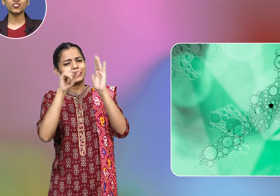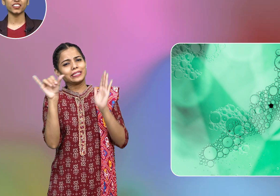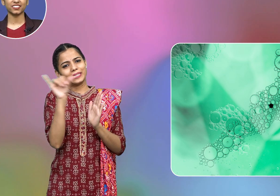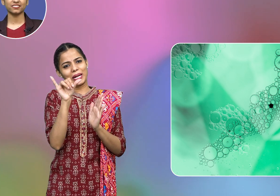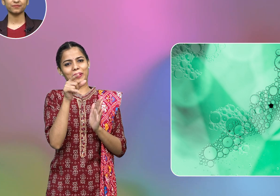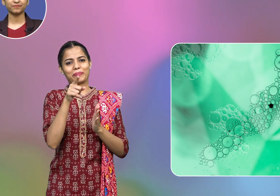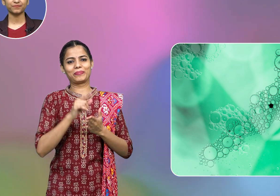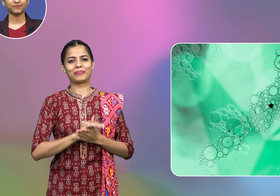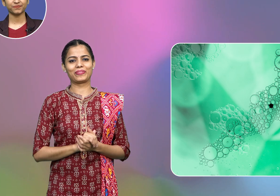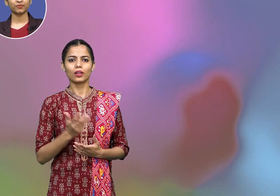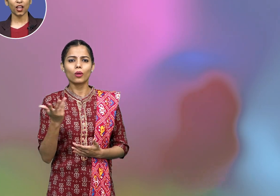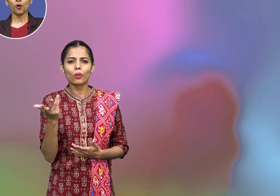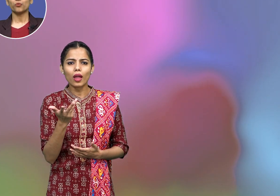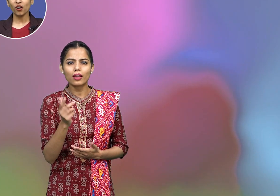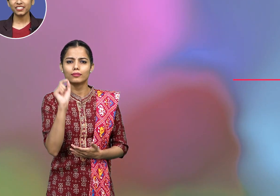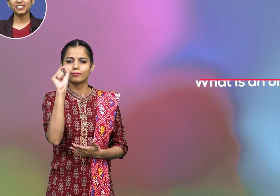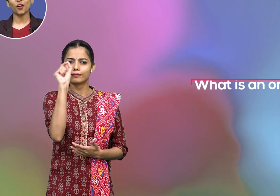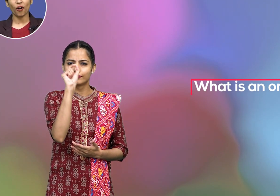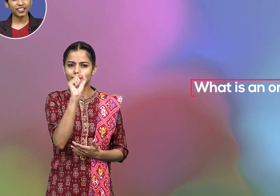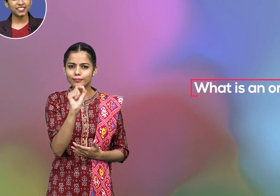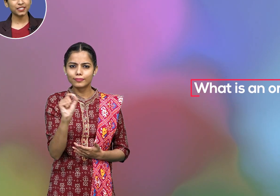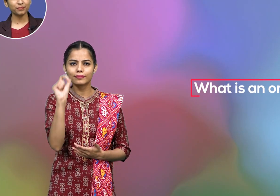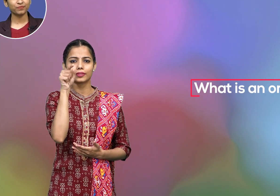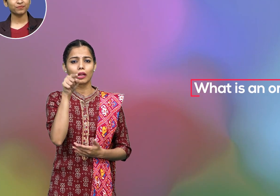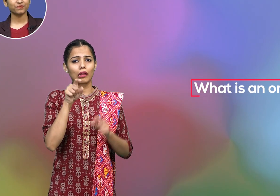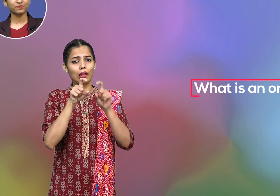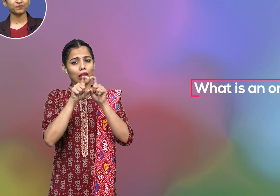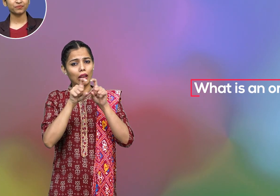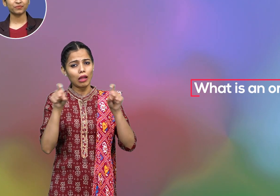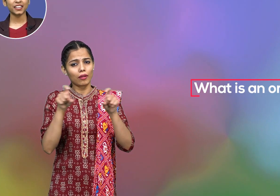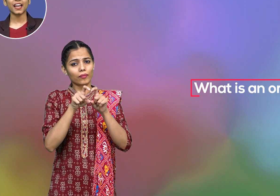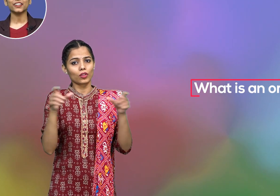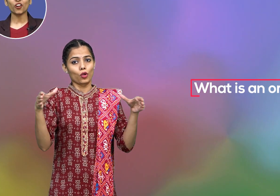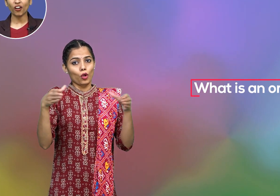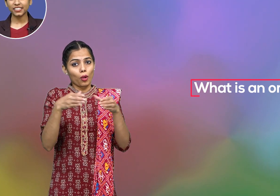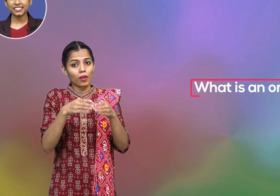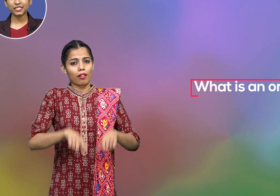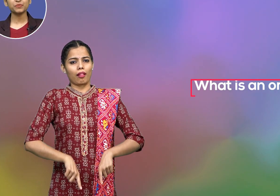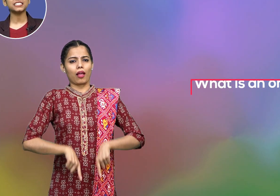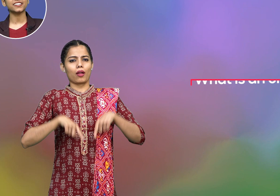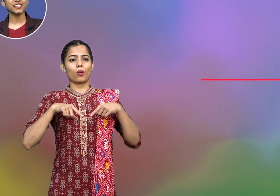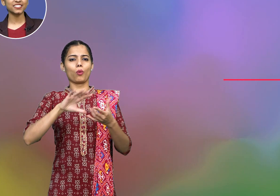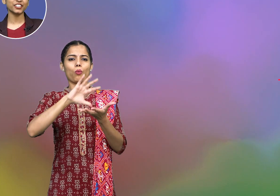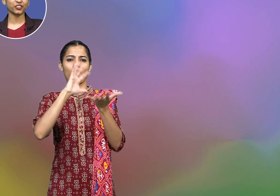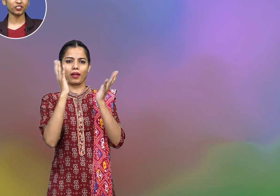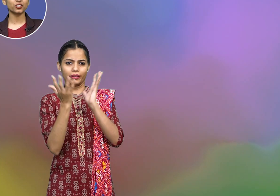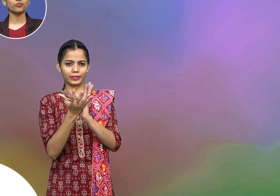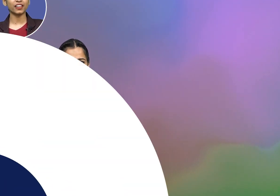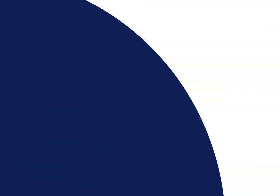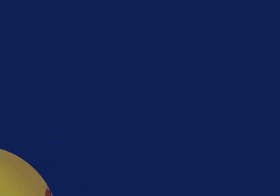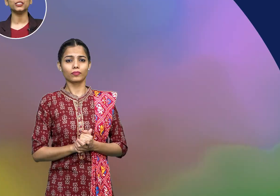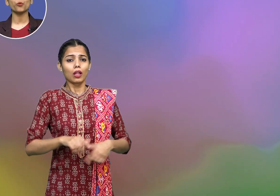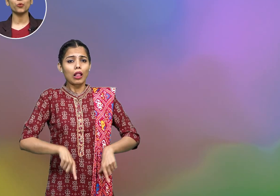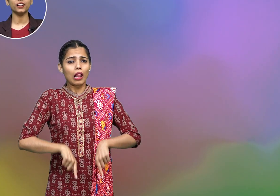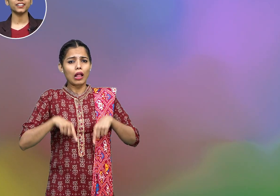the tree. What is an organism? An organism is a distinct unit of